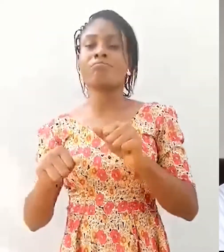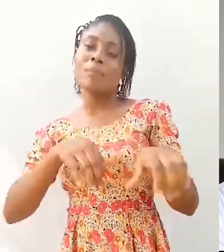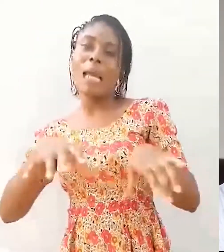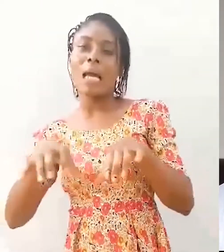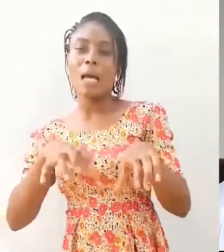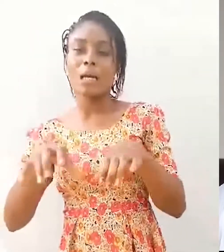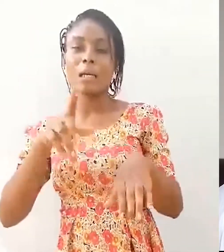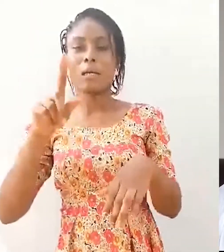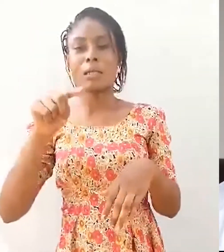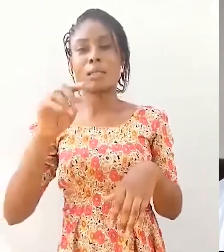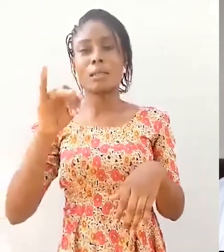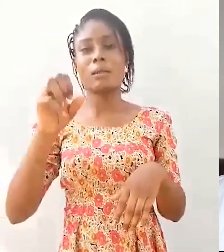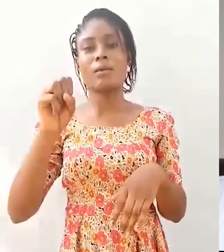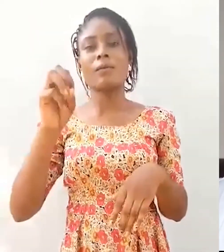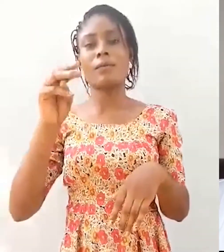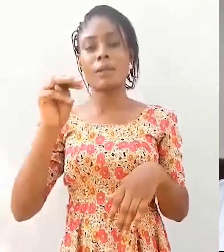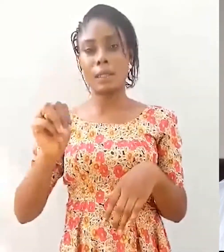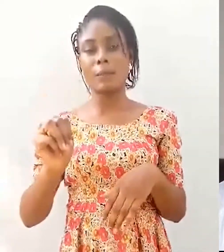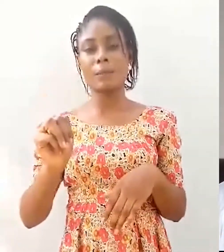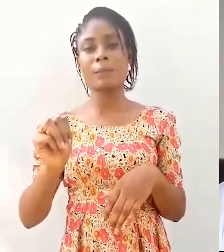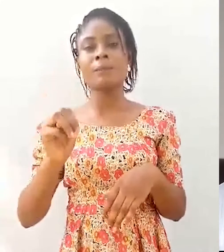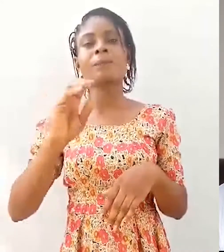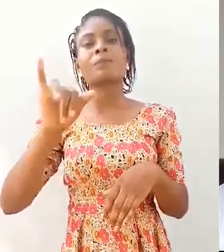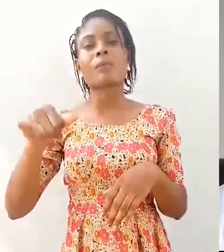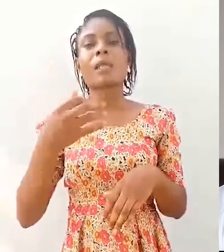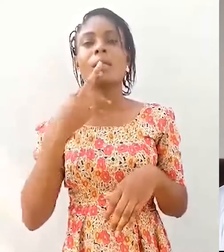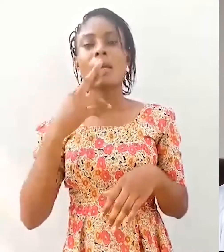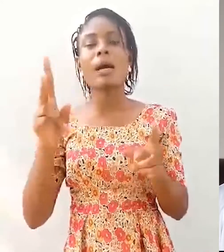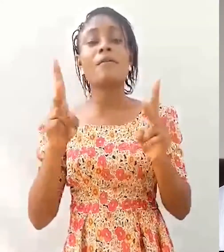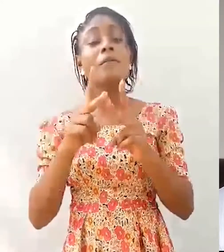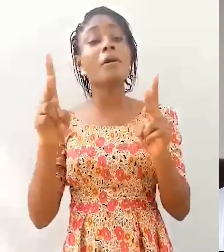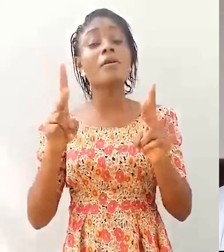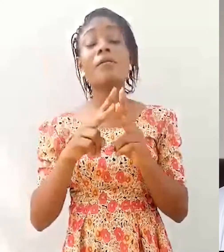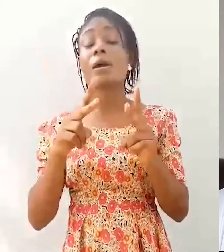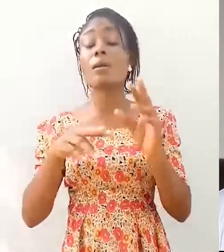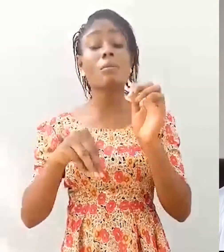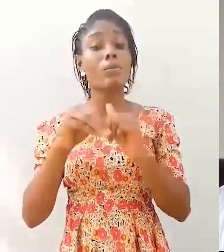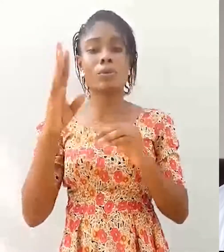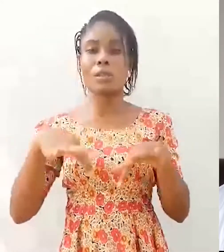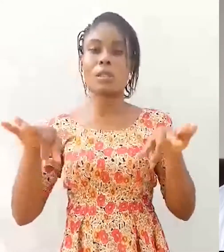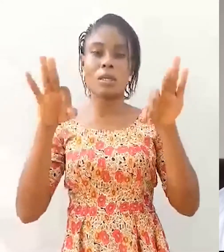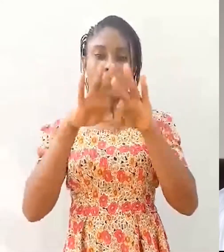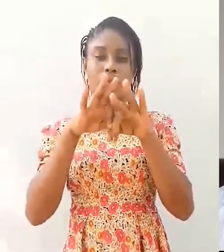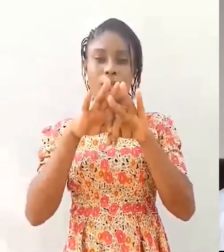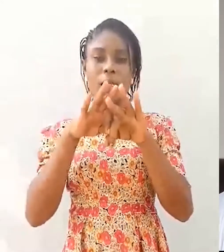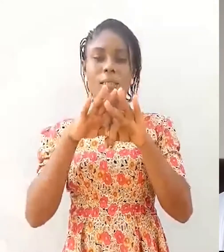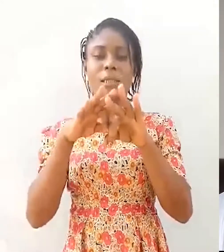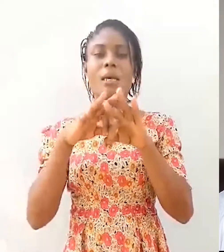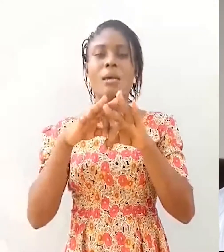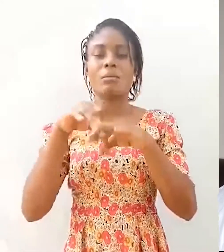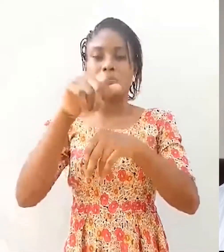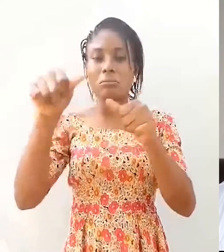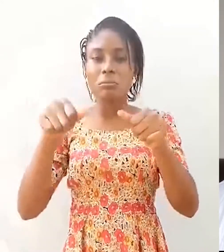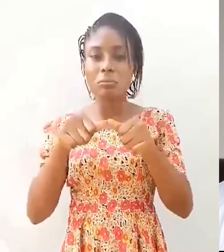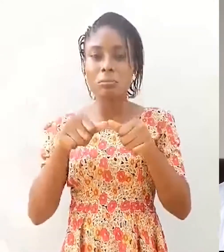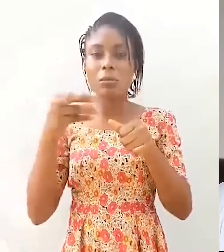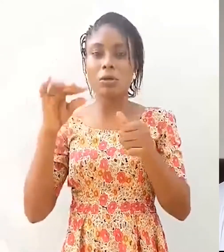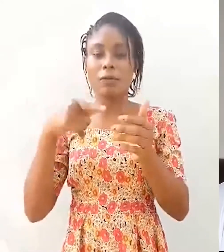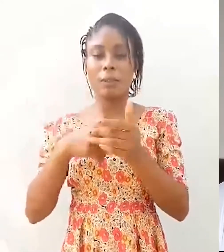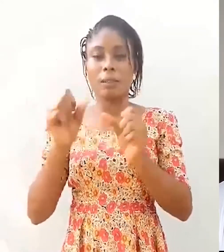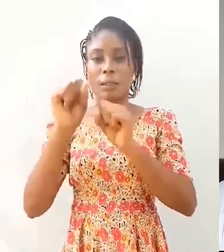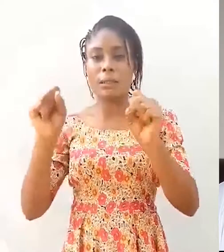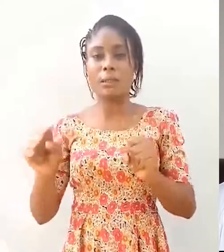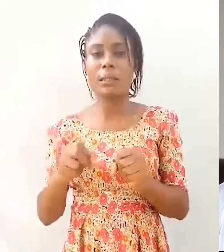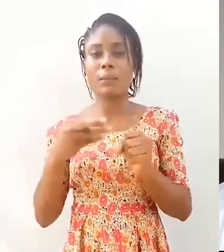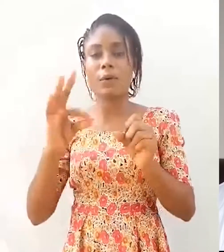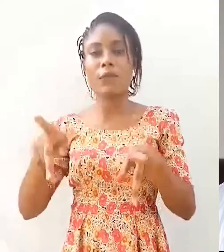they are, the very most important aspect of the entire system of promoting